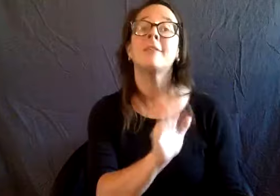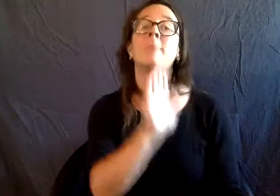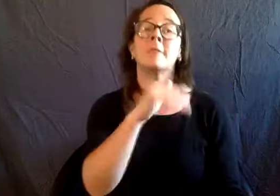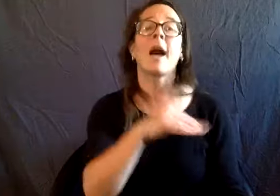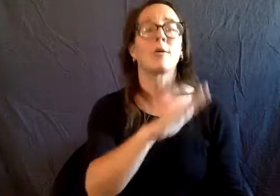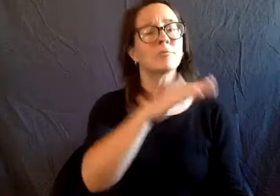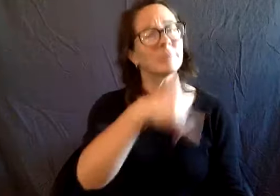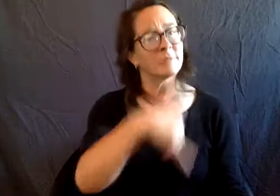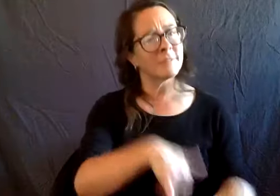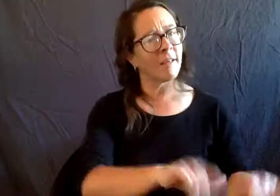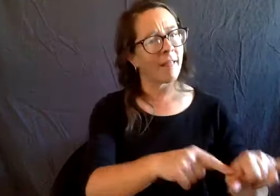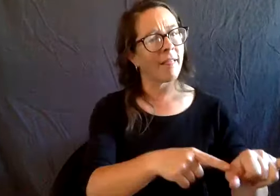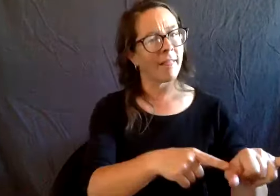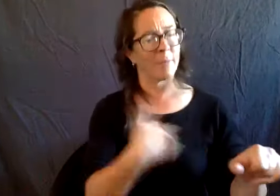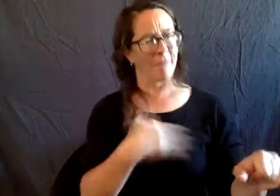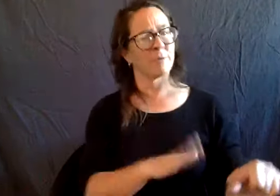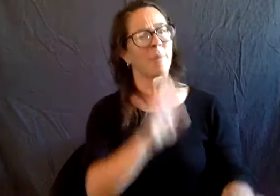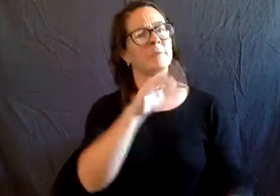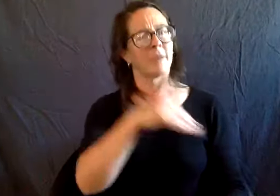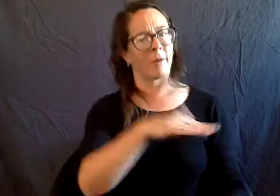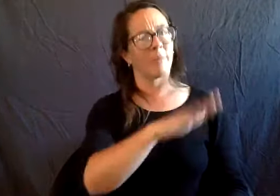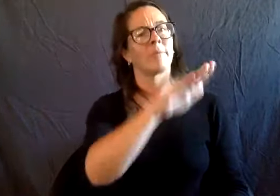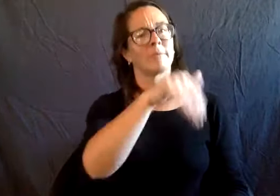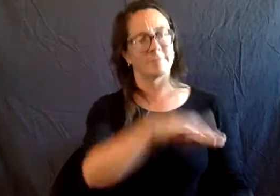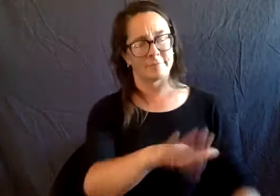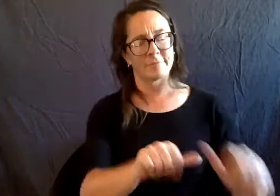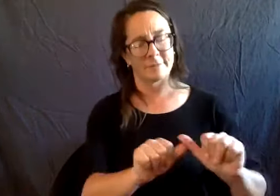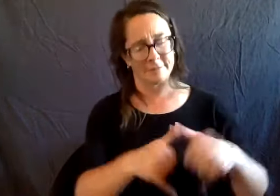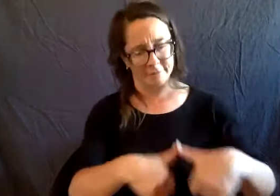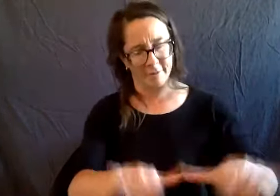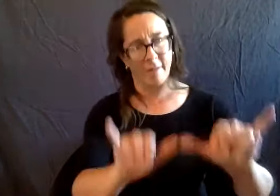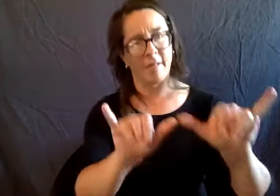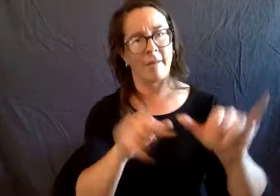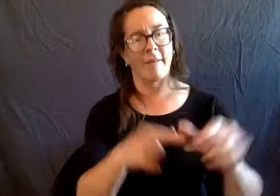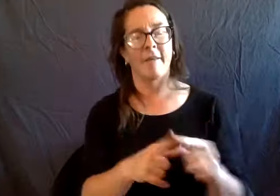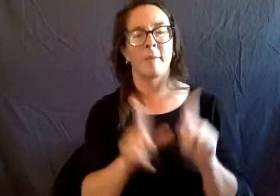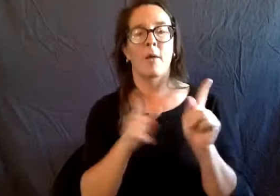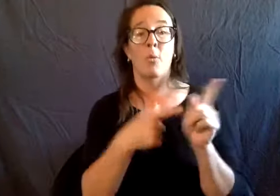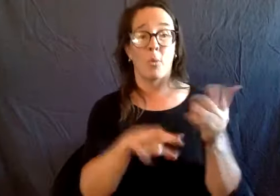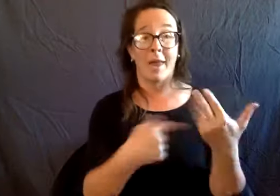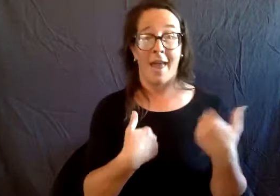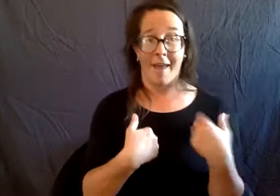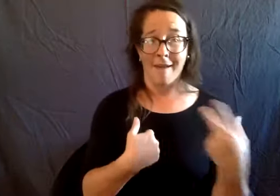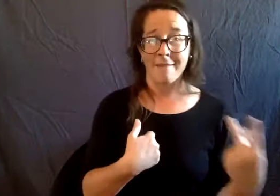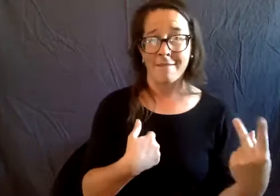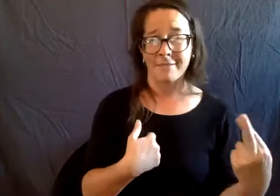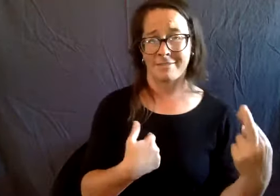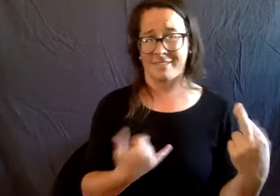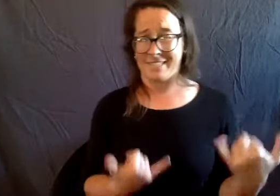it's not with its ups and downs. We have those. We have those ups and downs. But what we have today is infinitely